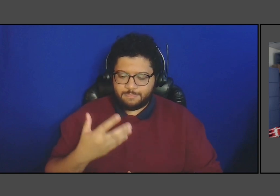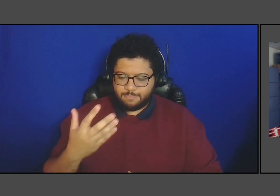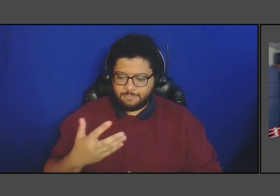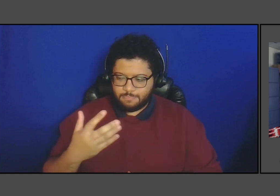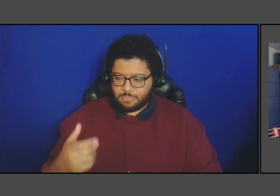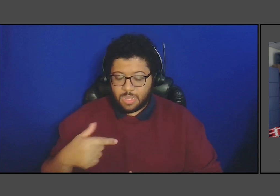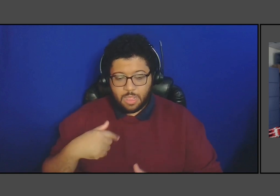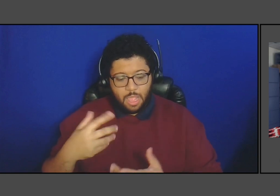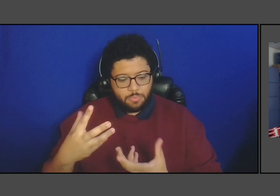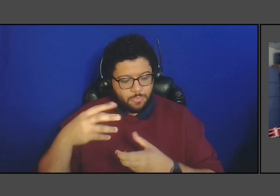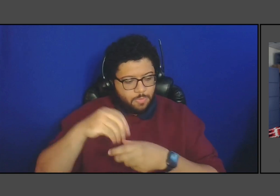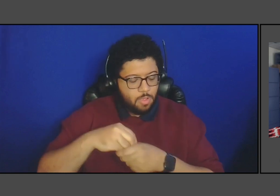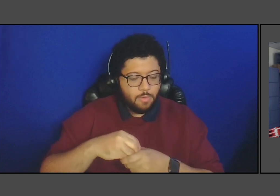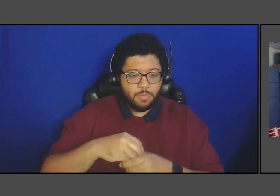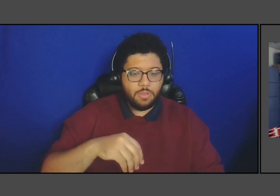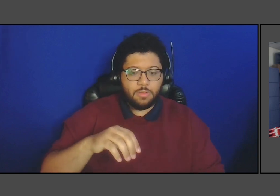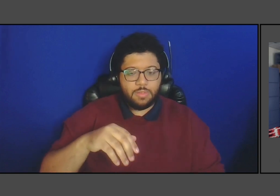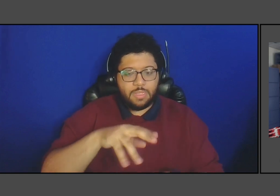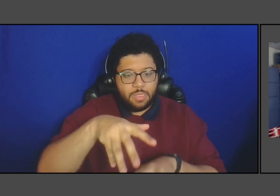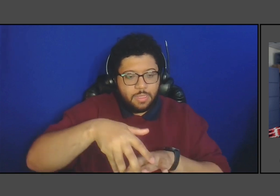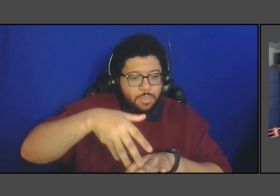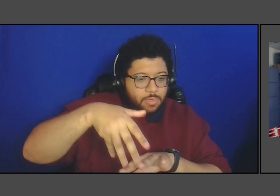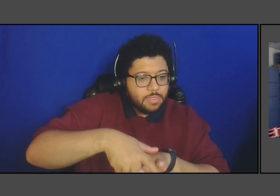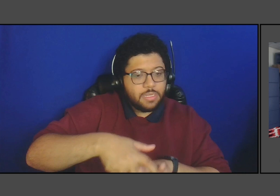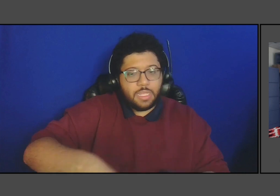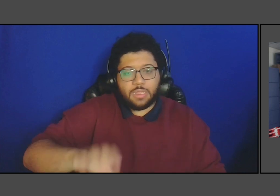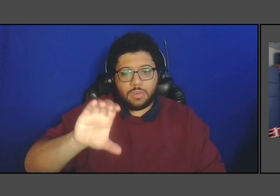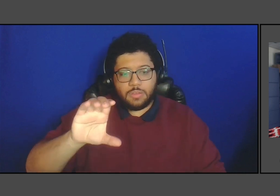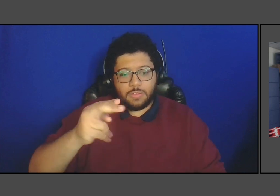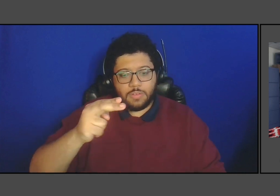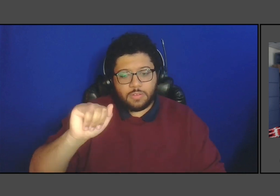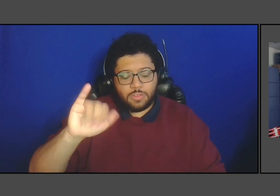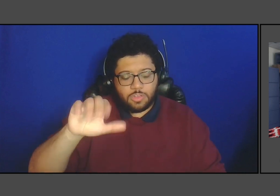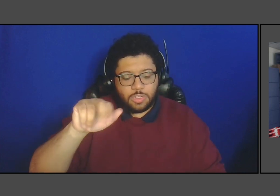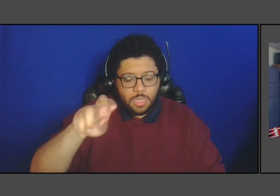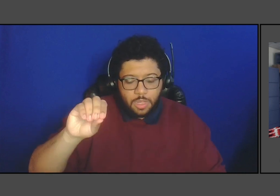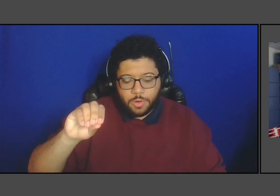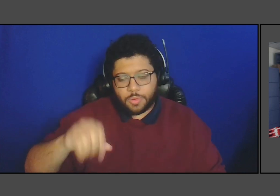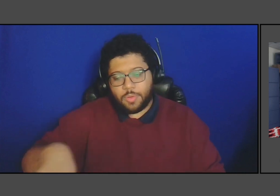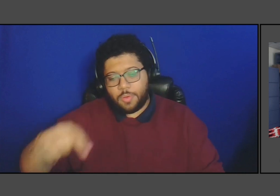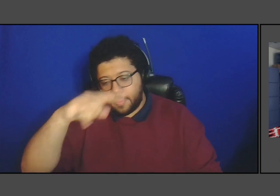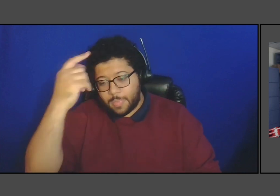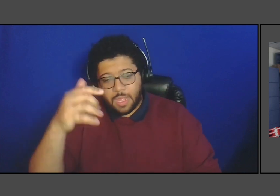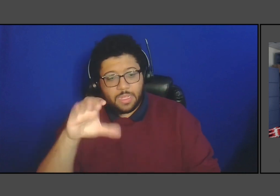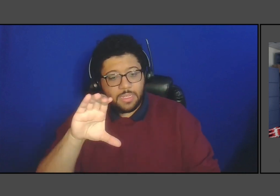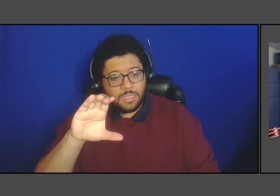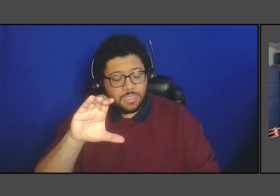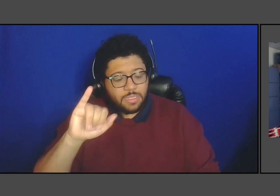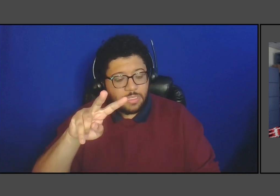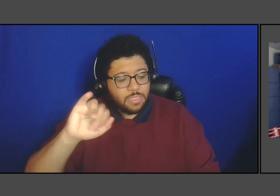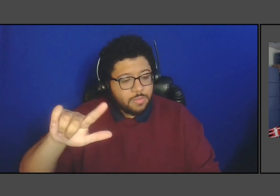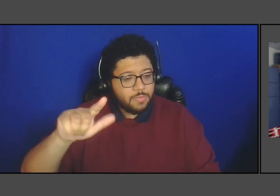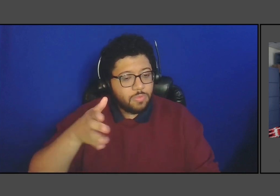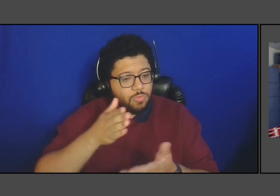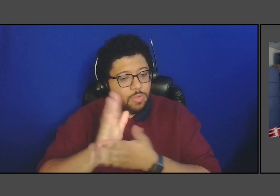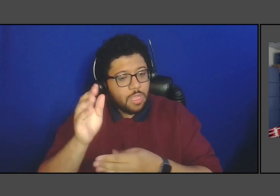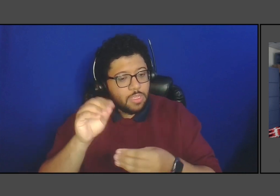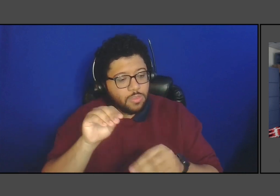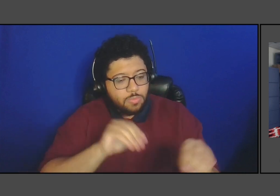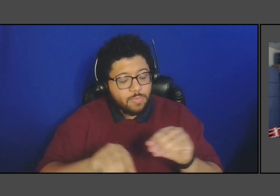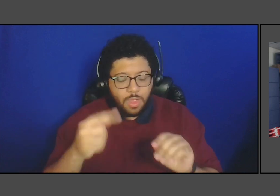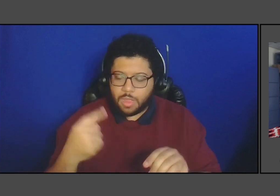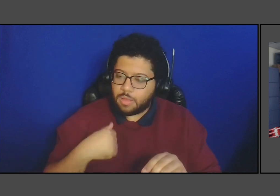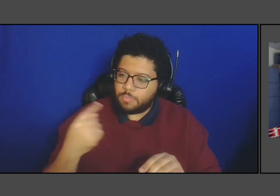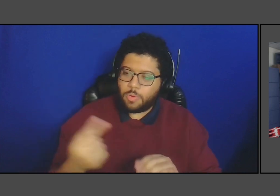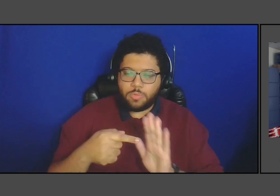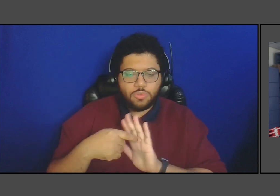and Black civil rights movement was that I was always showing people their dignity and their ability to act. And